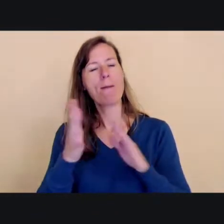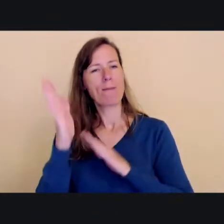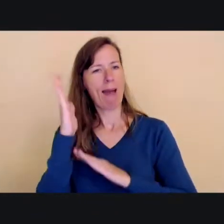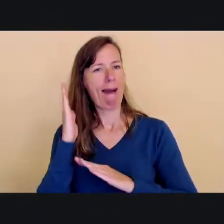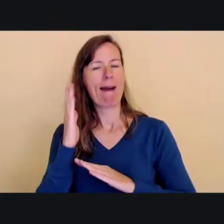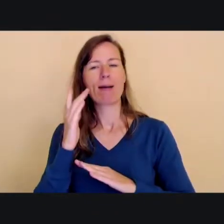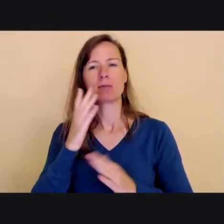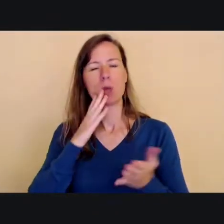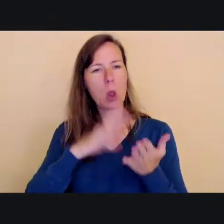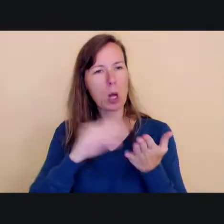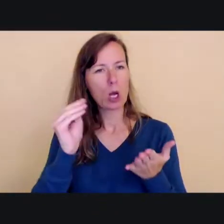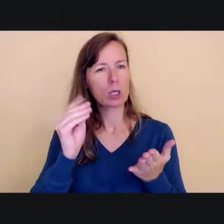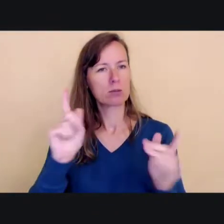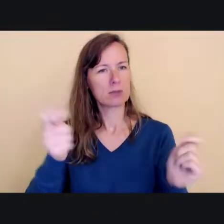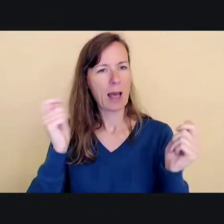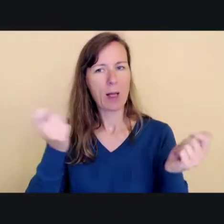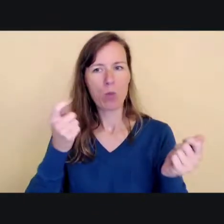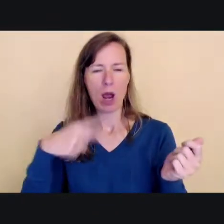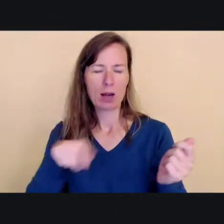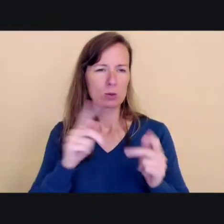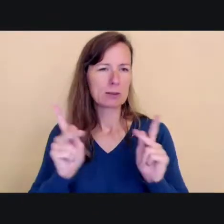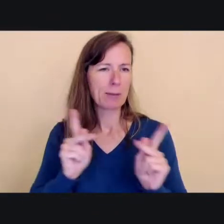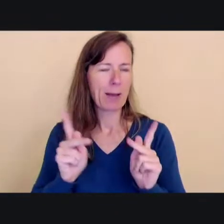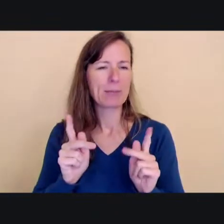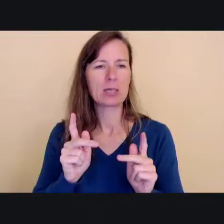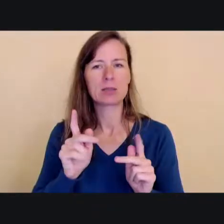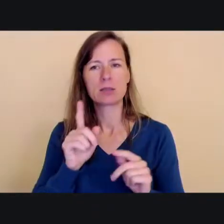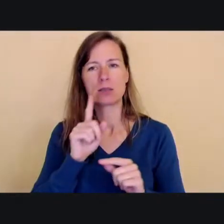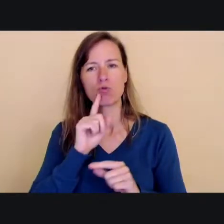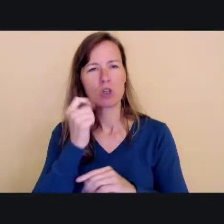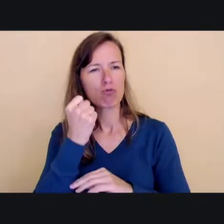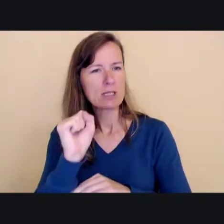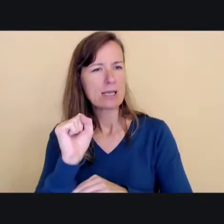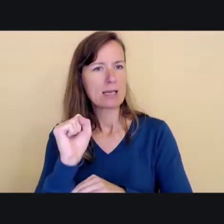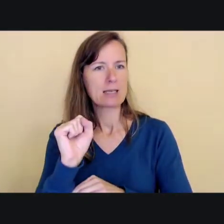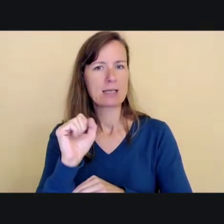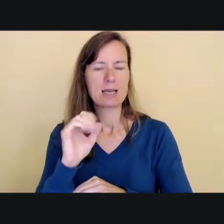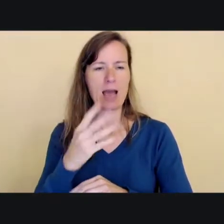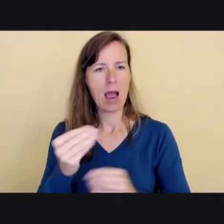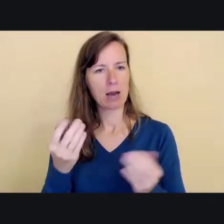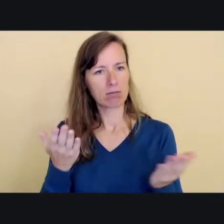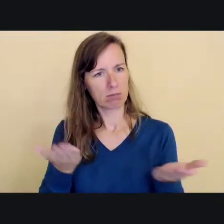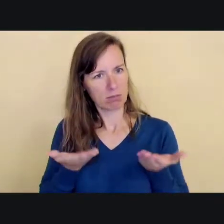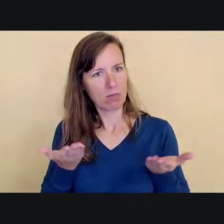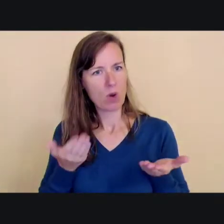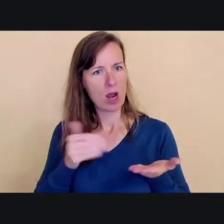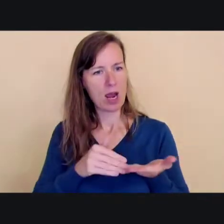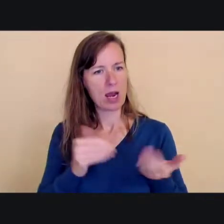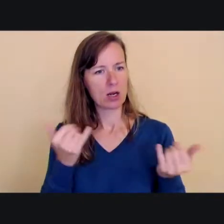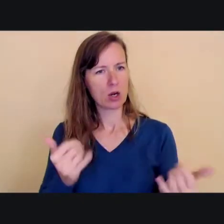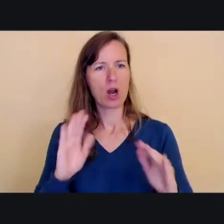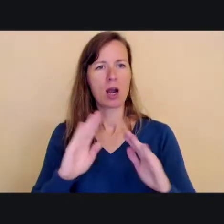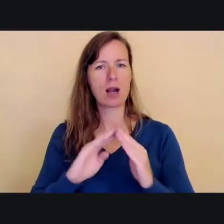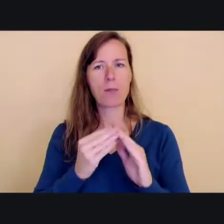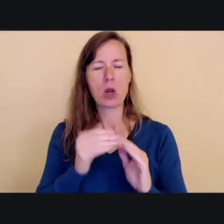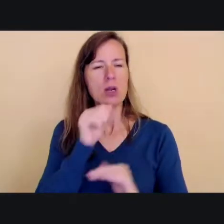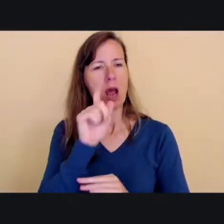their resiliency, and their very real modern presence in our community, not merely as a relic of the past.